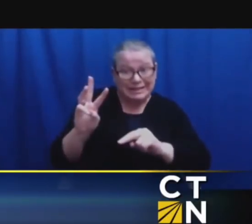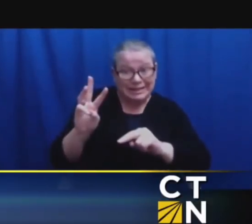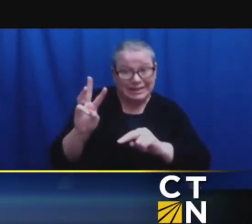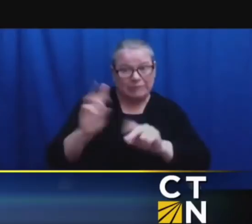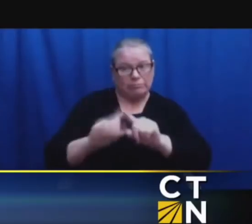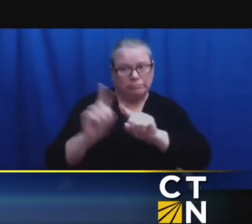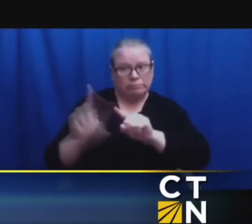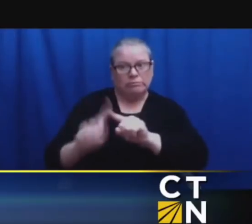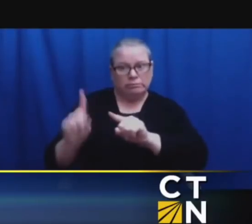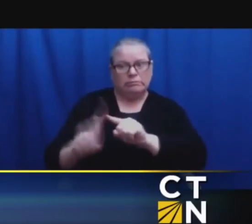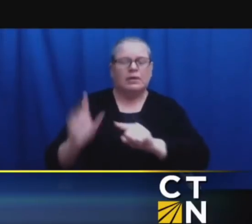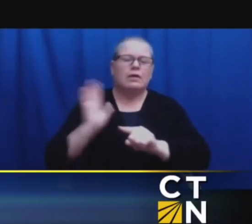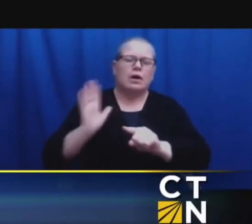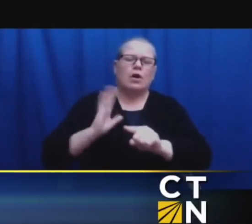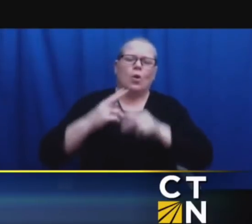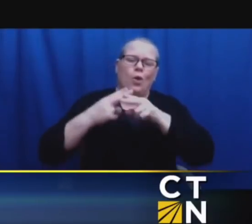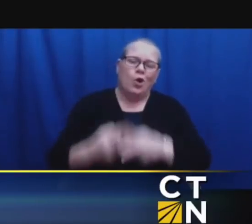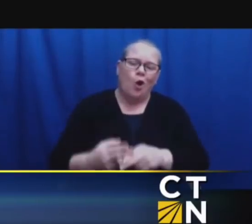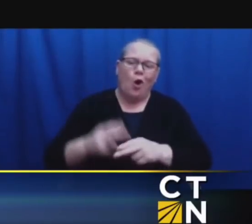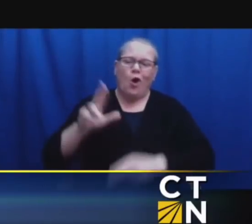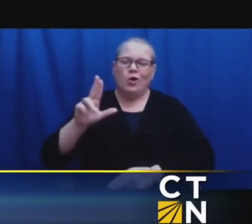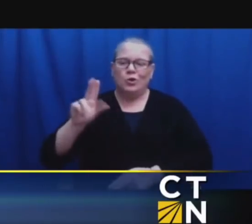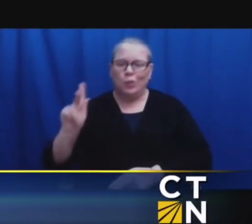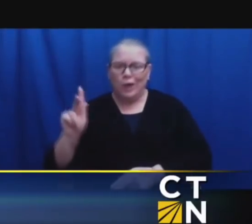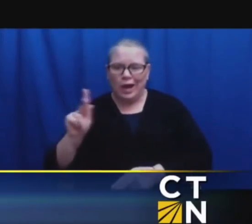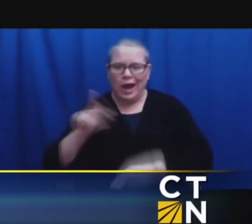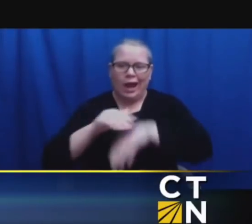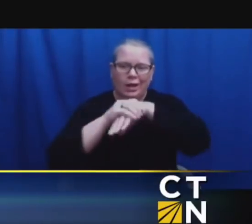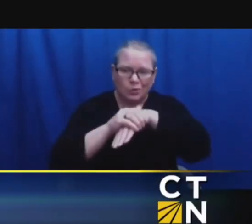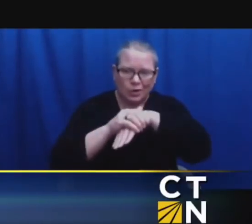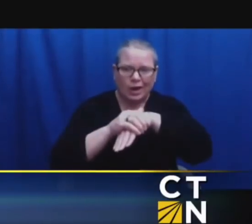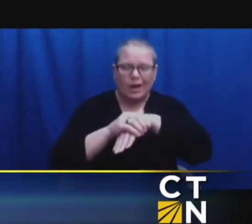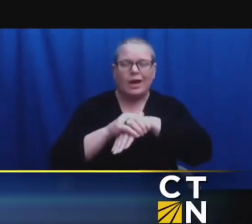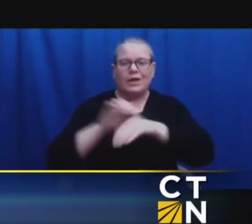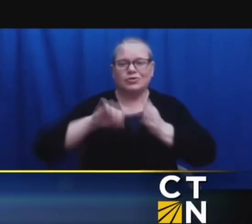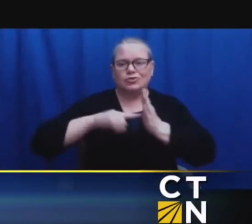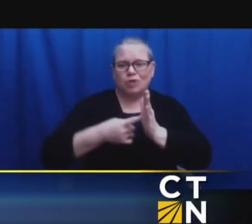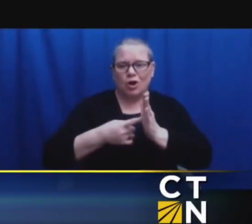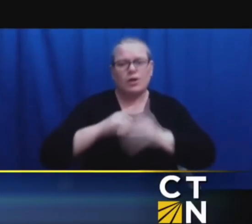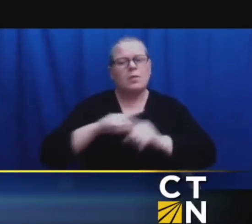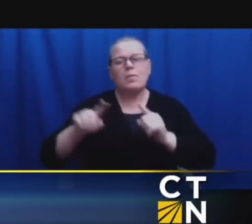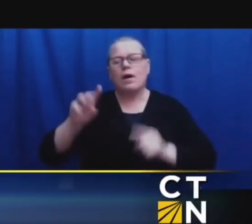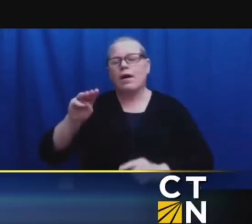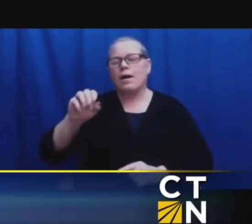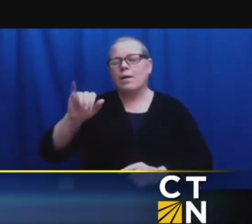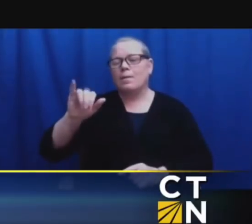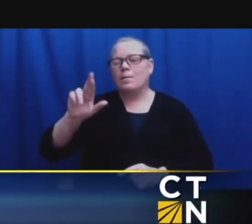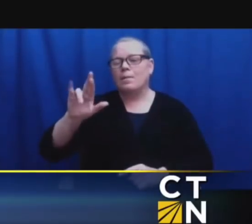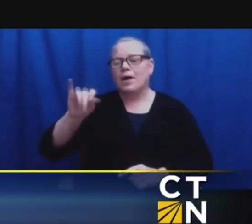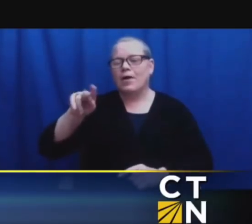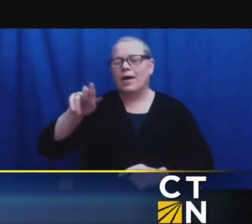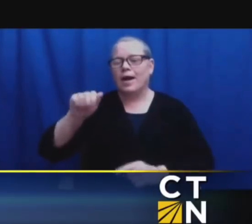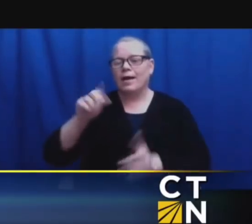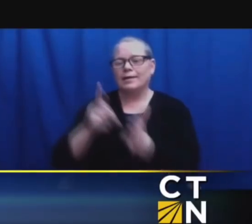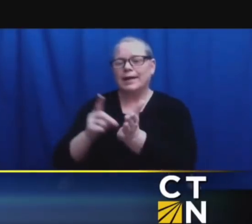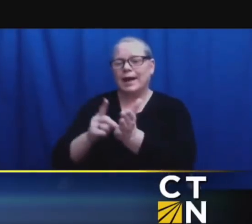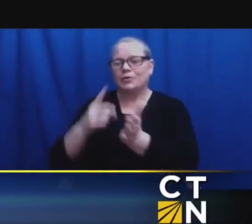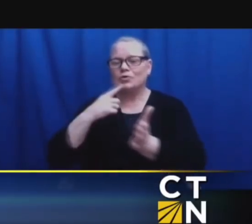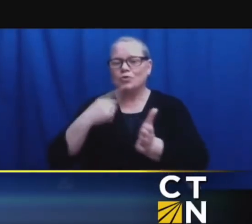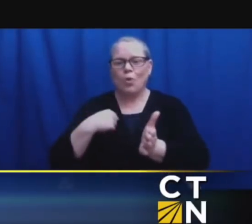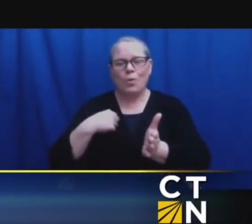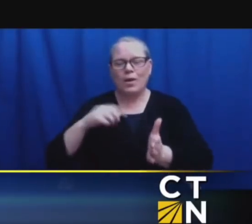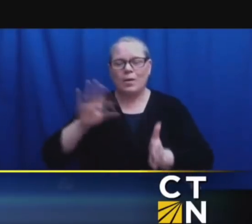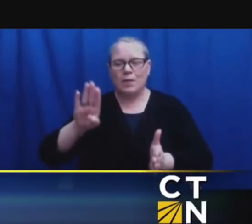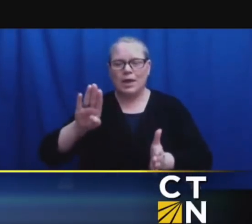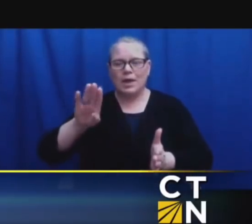but Marietta has sort of informed me, let's call it the B117. Let's not tie it to any particular country where